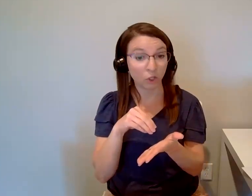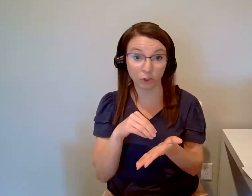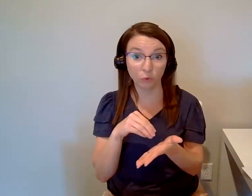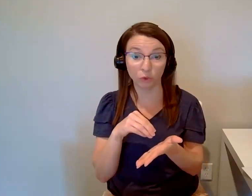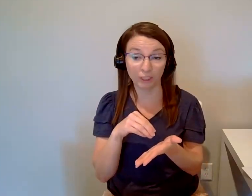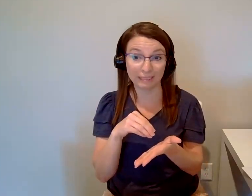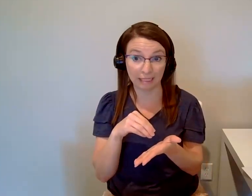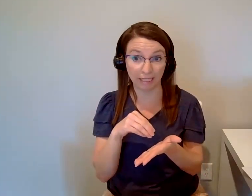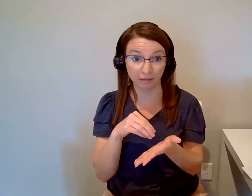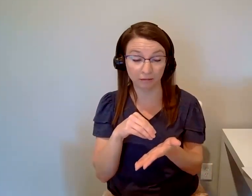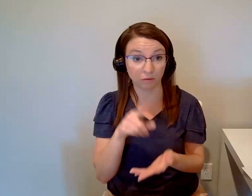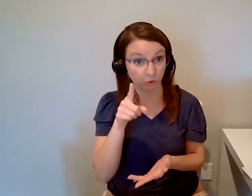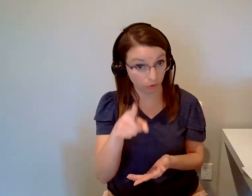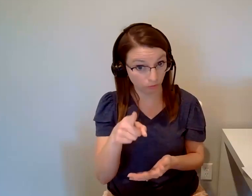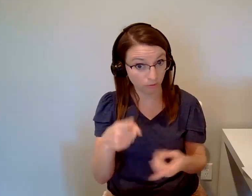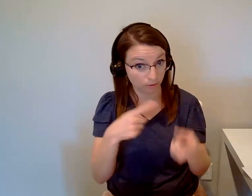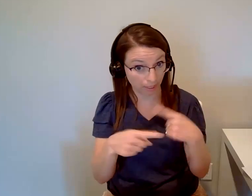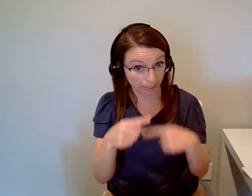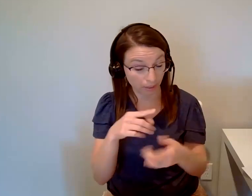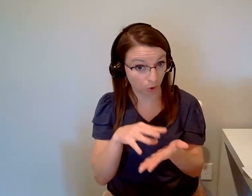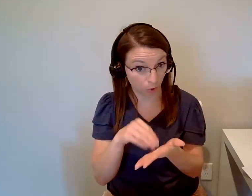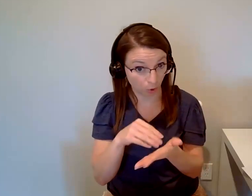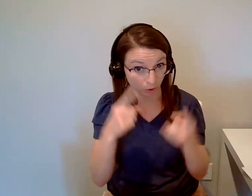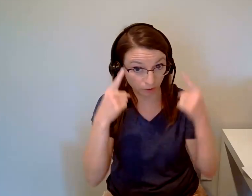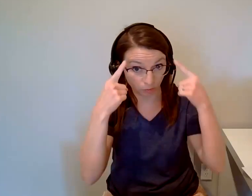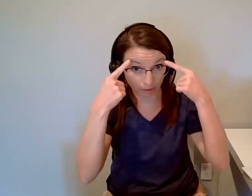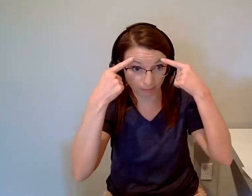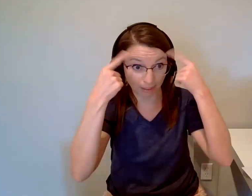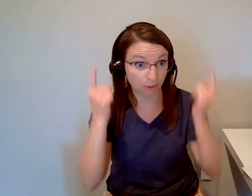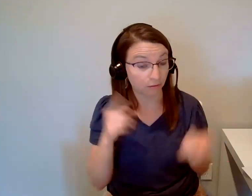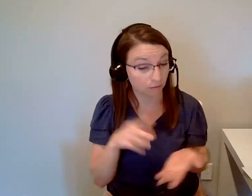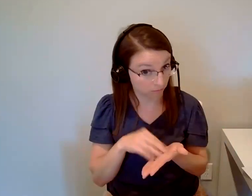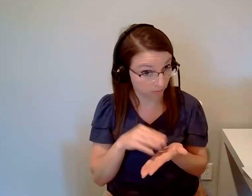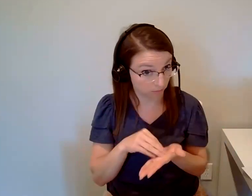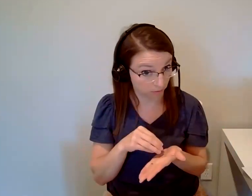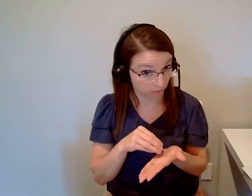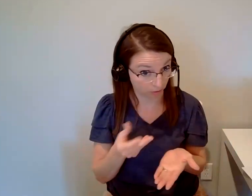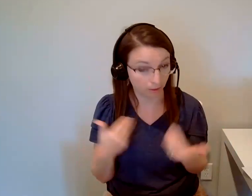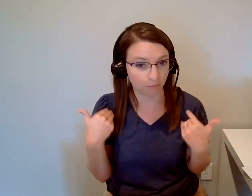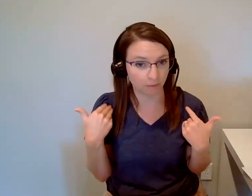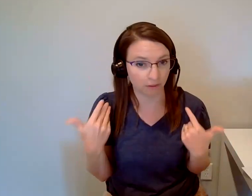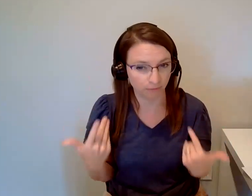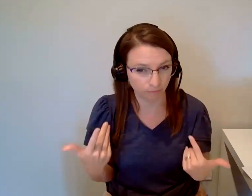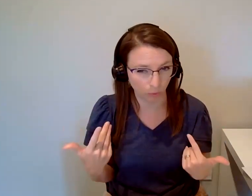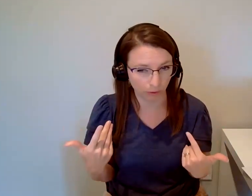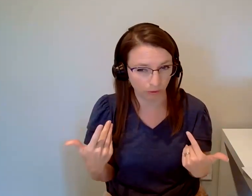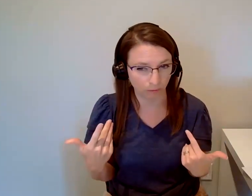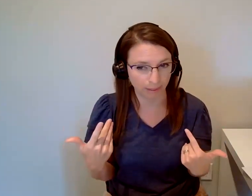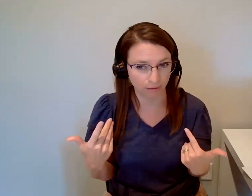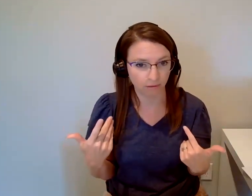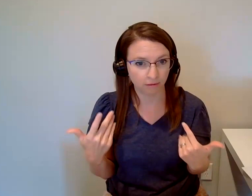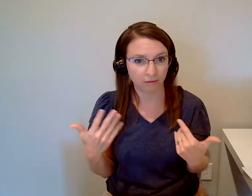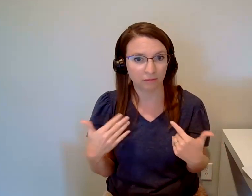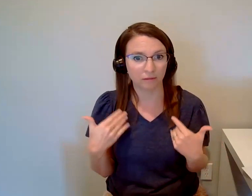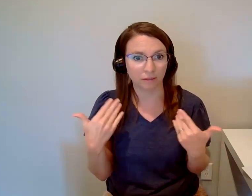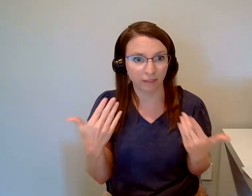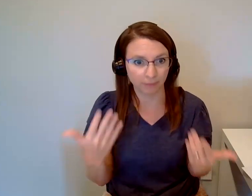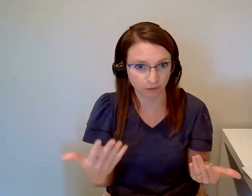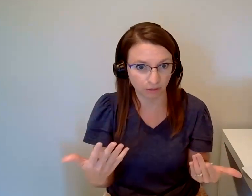are you learning sign? So you sign, learn, raise my eyebrows, you learn, and I'm going to lean forward a little bit to let that person